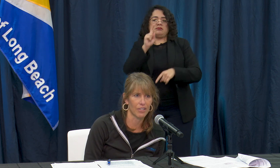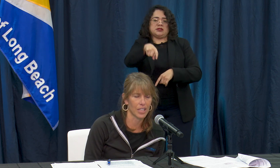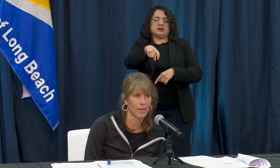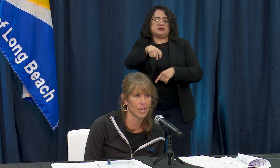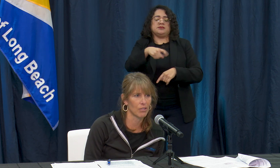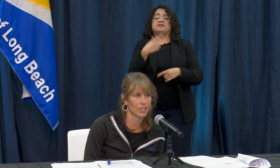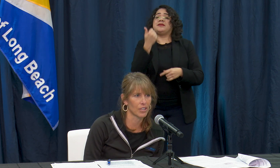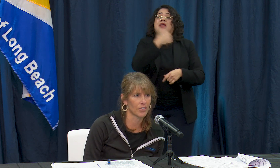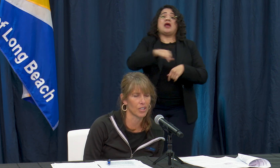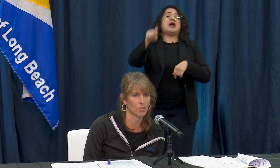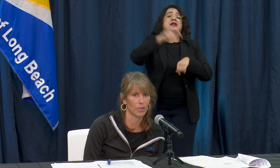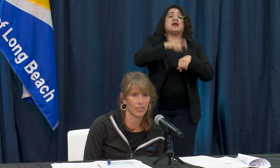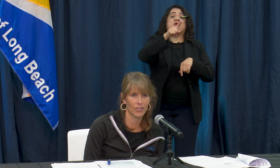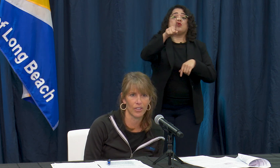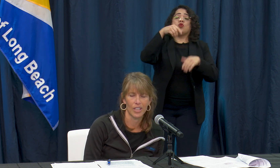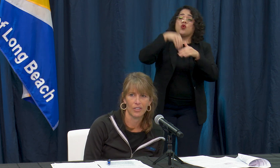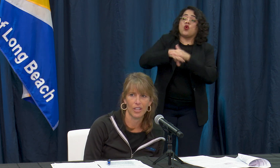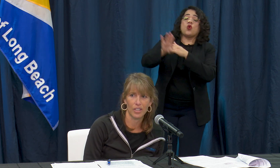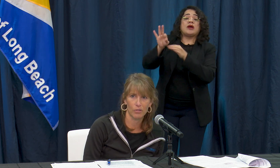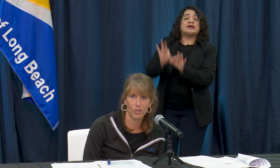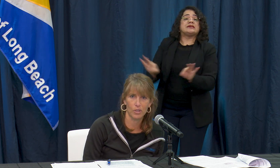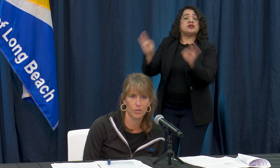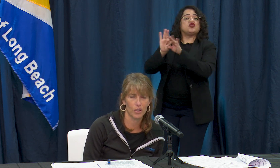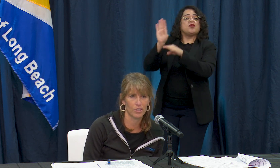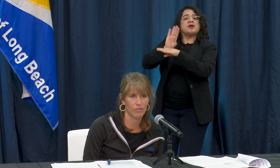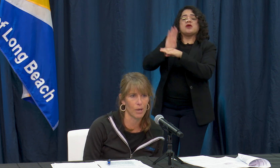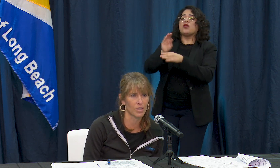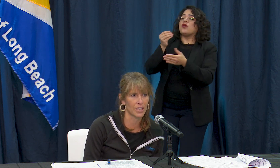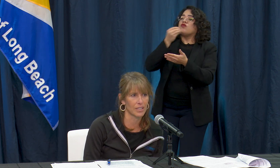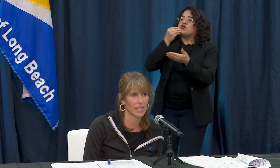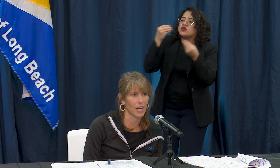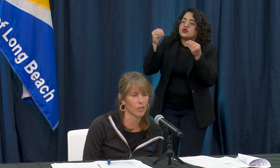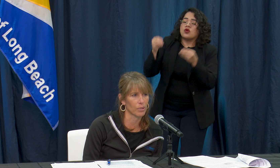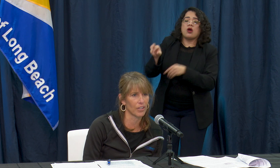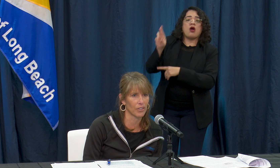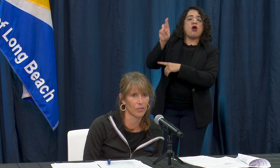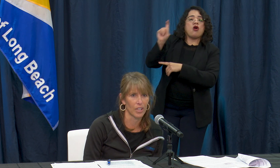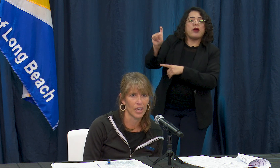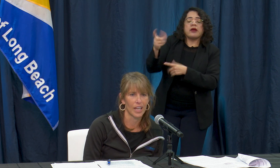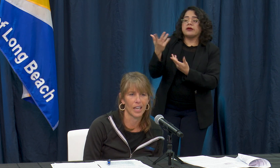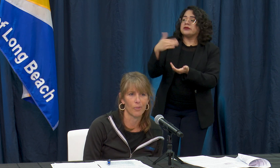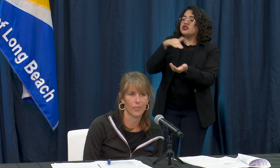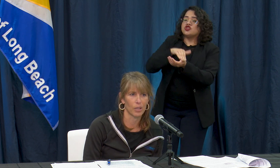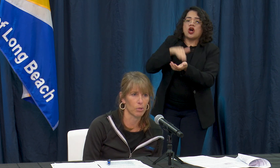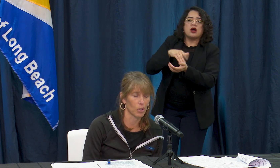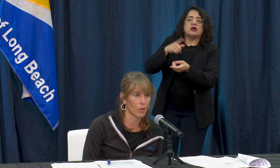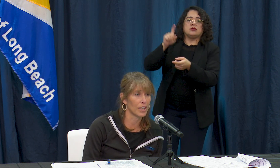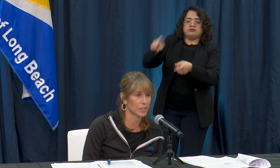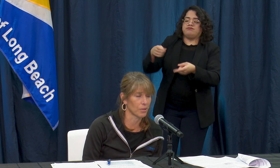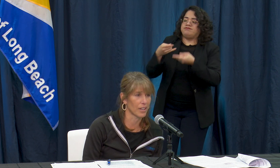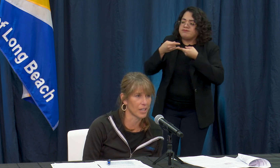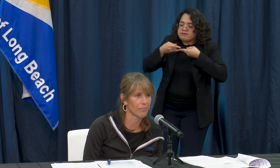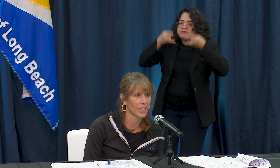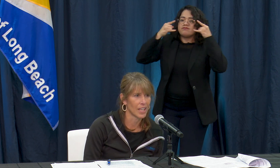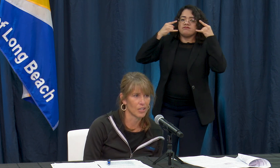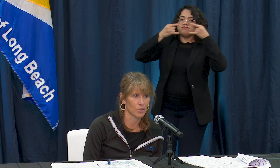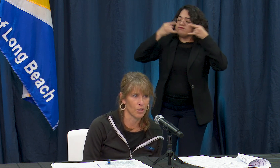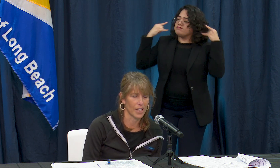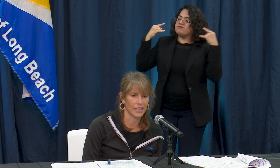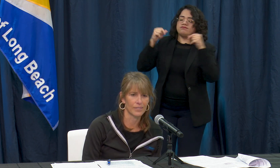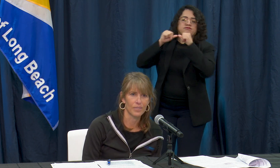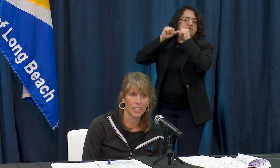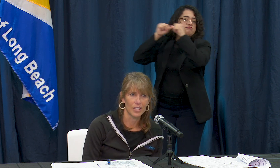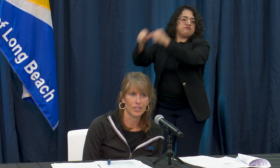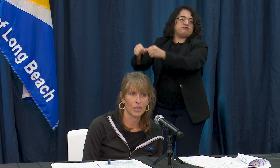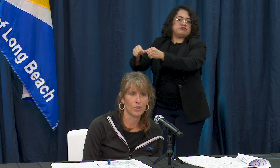covering every time that you enter an essential business, such as grocery stores, pharmacies, and other places. It'll be required to wear them as you